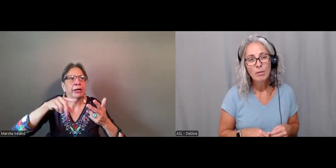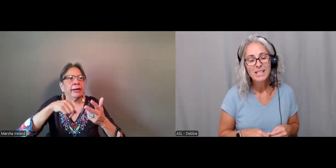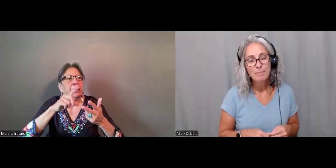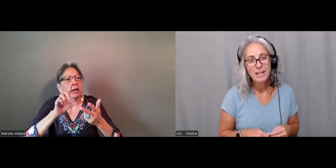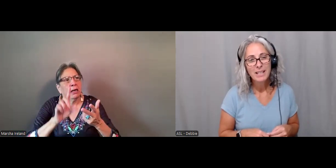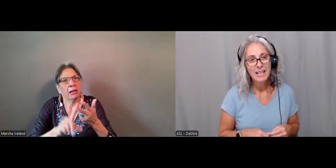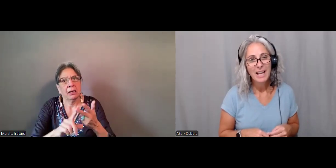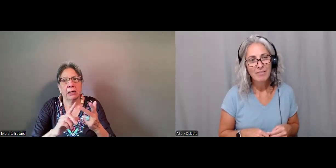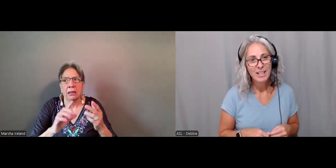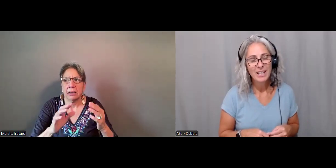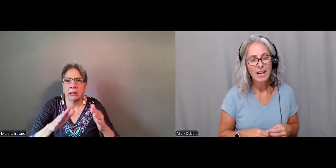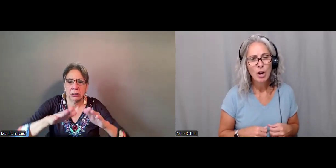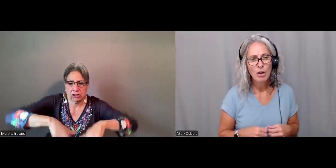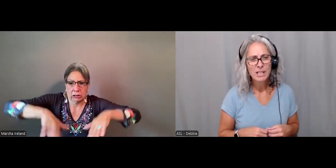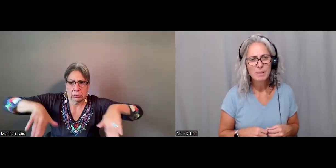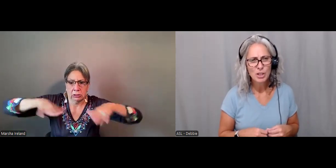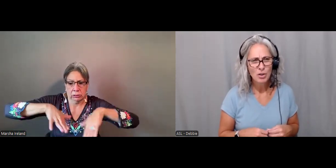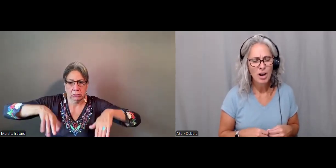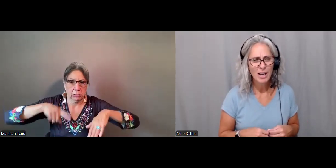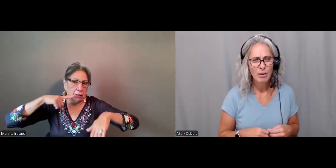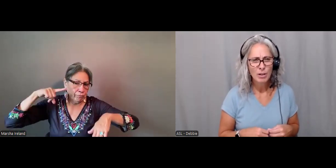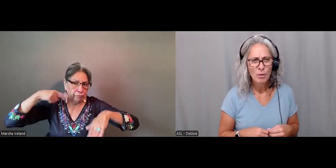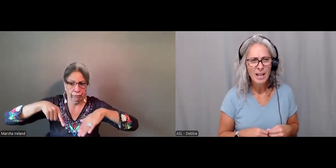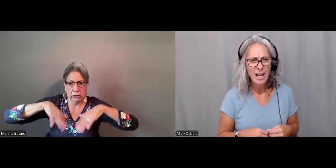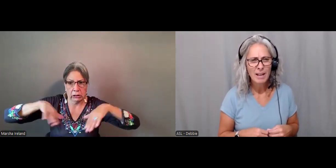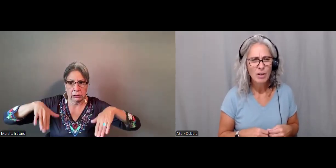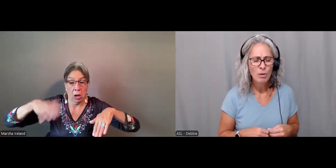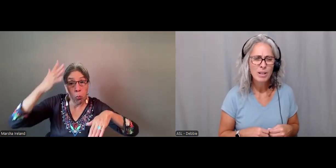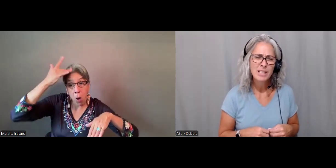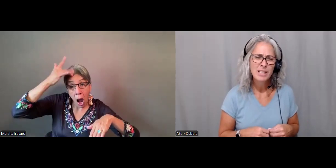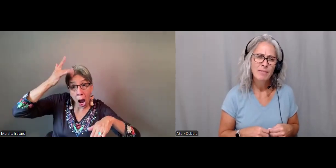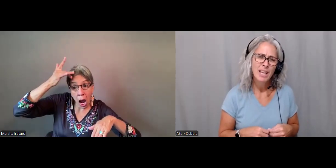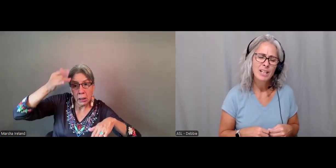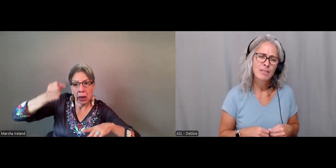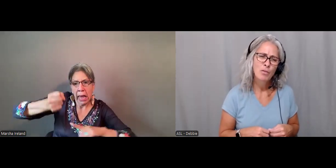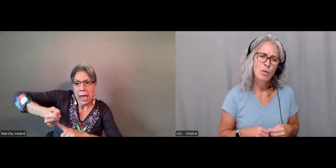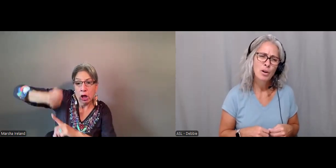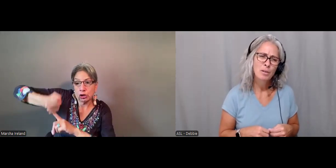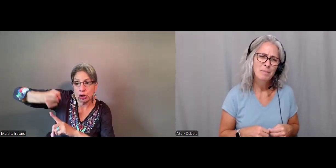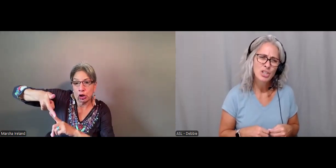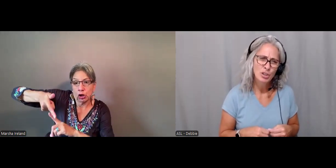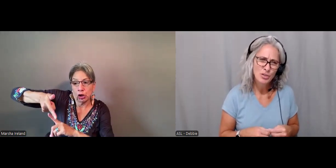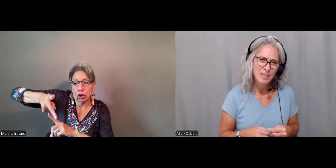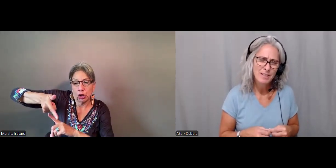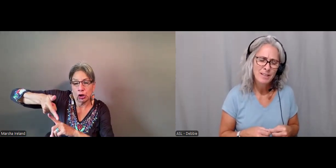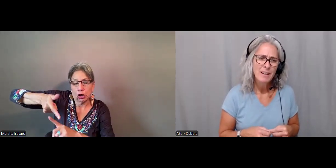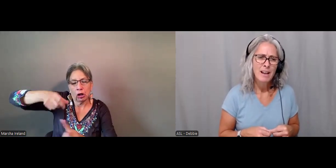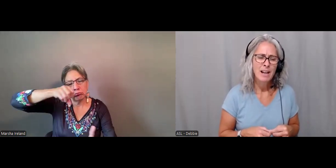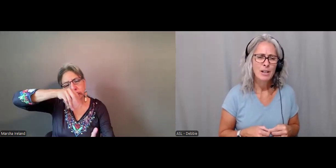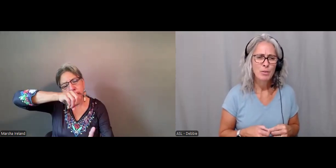I've always been an advocate. I've always been strong and outgoing. I've always advocated for my